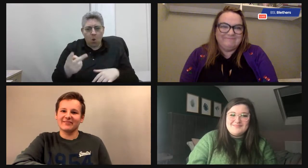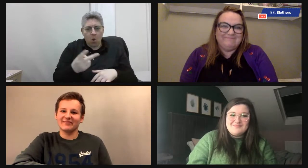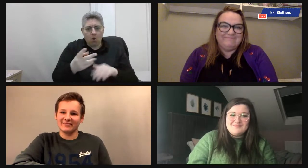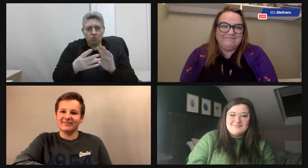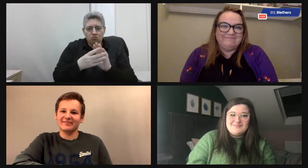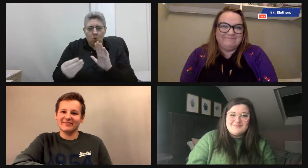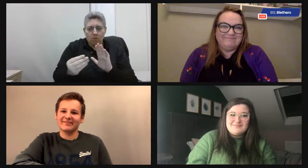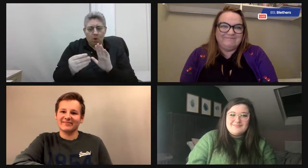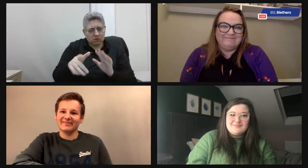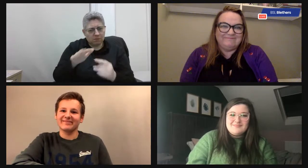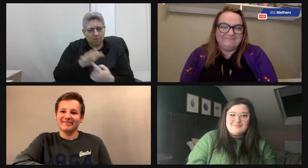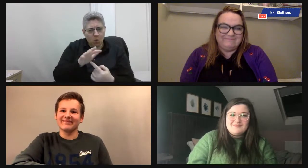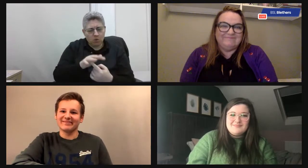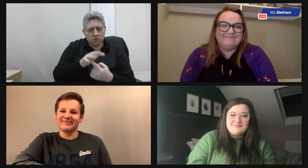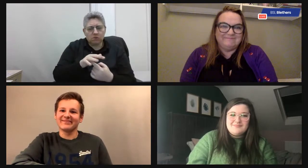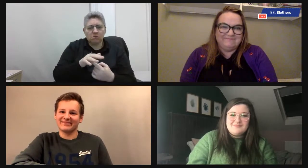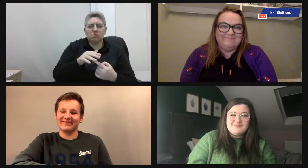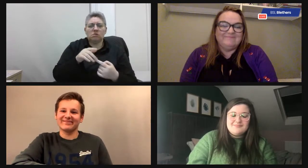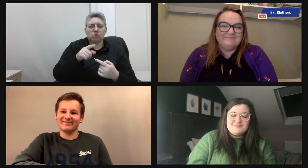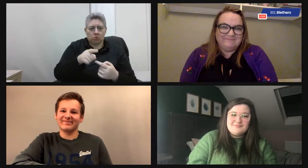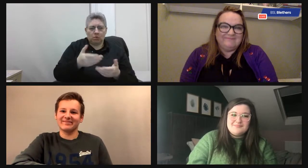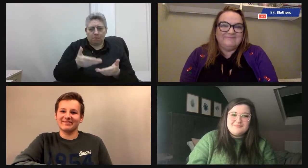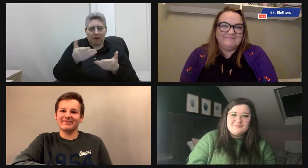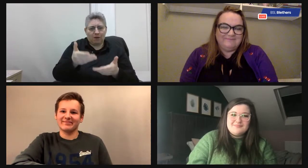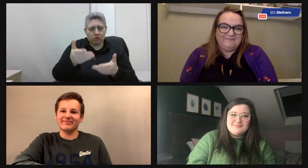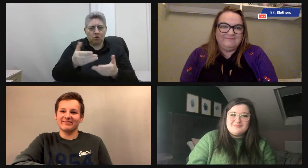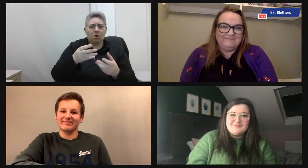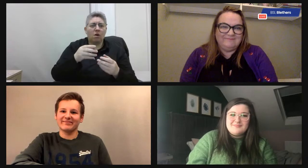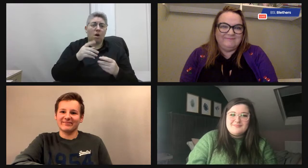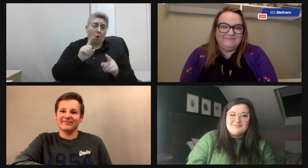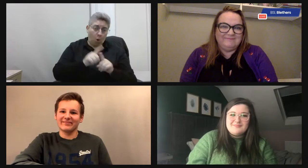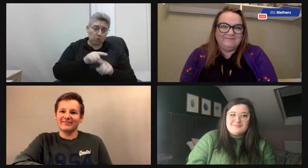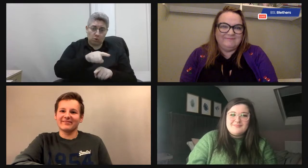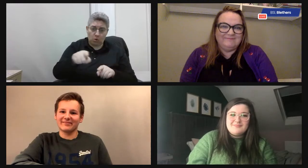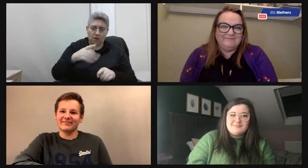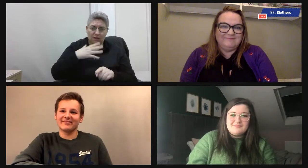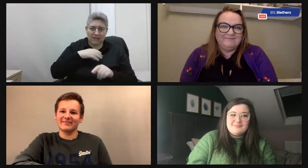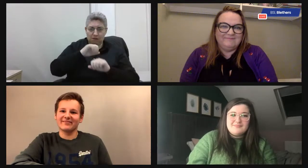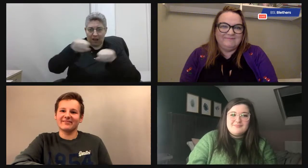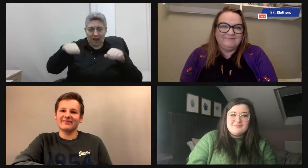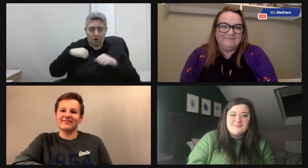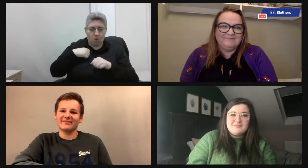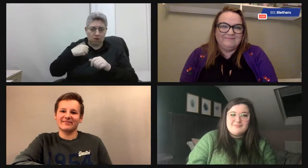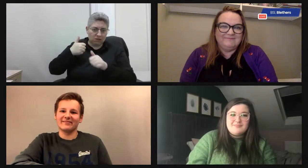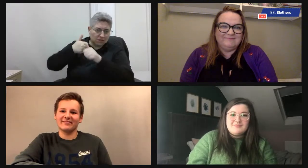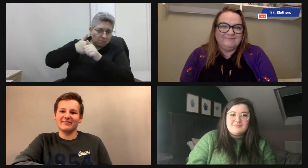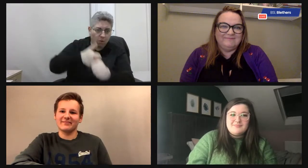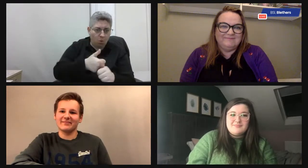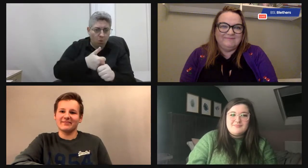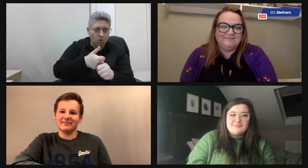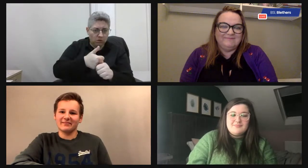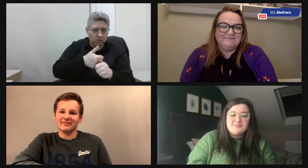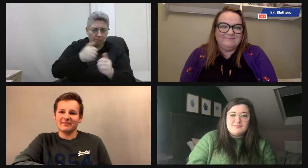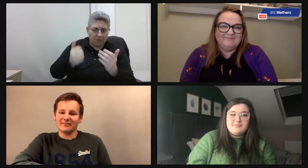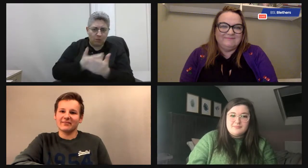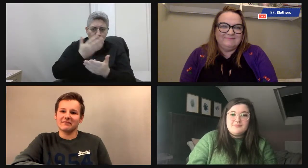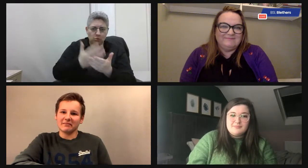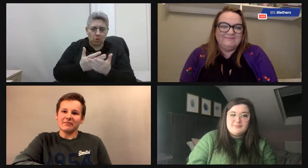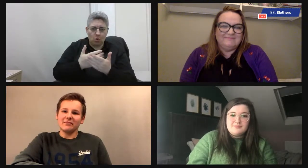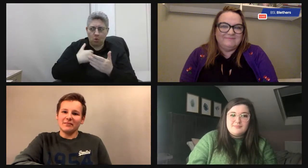people at home who may be watching, who are looking at the two of you here today. So I think it's really important